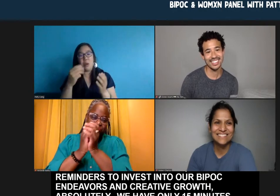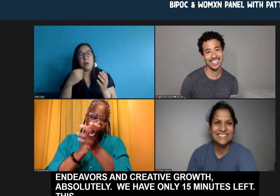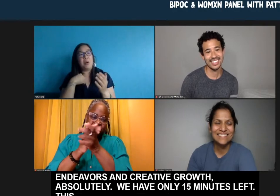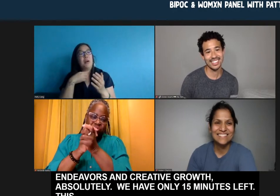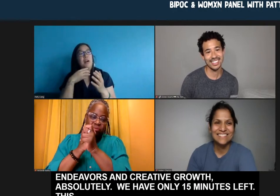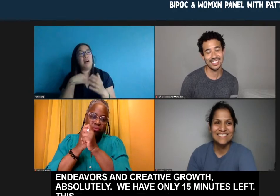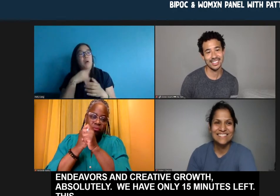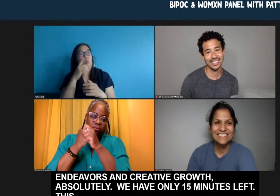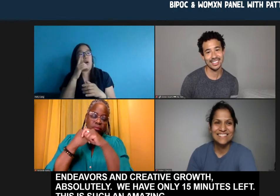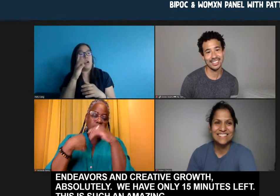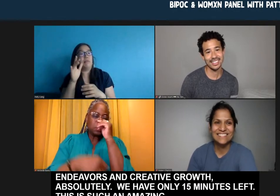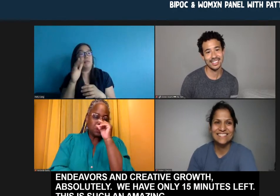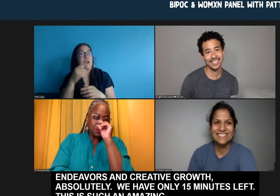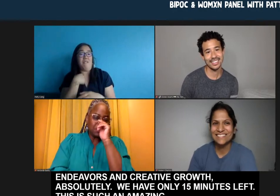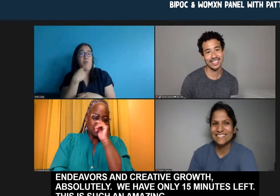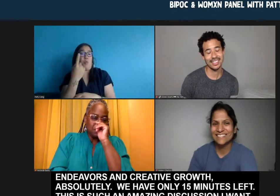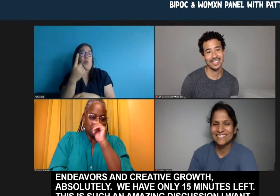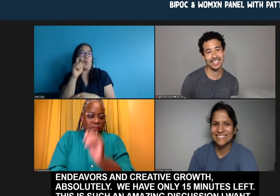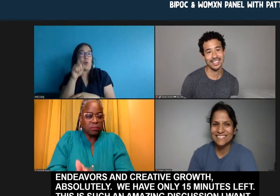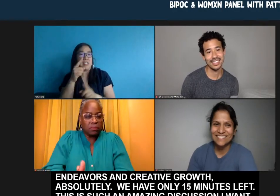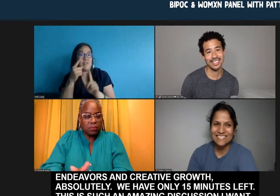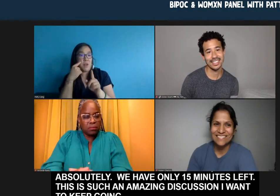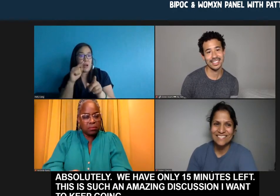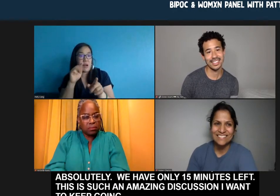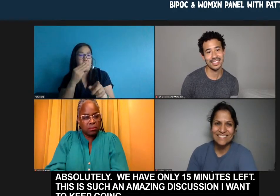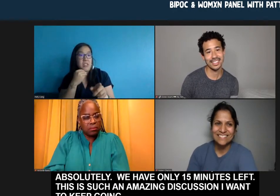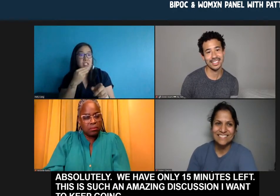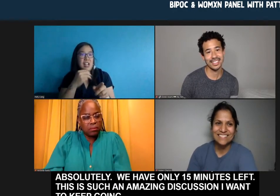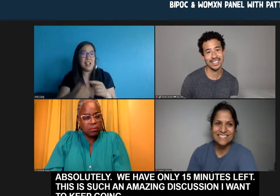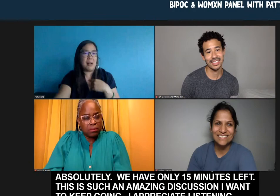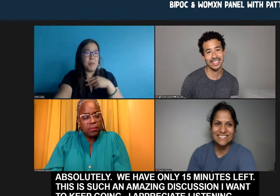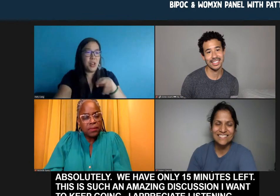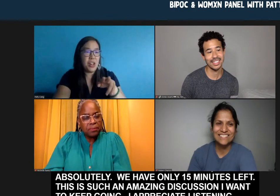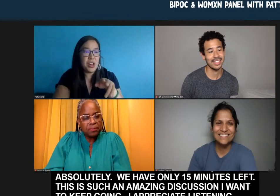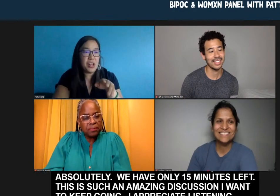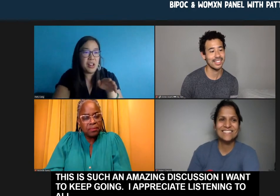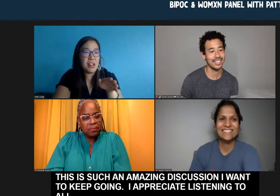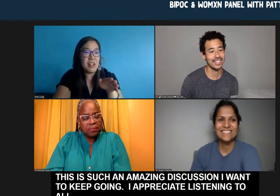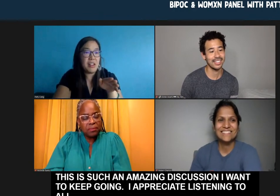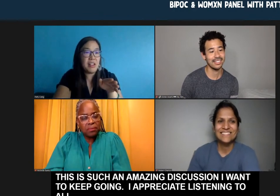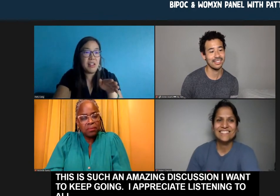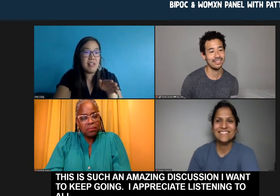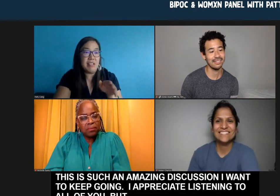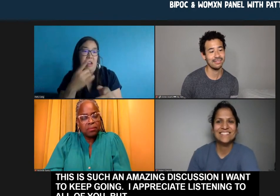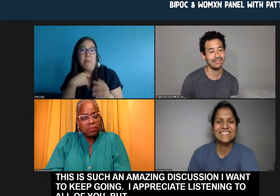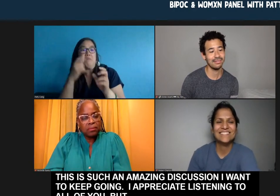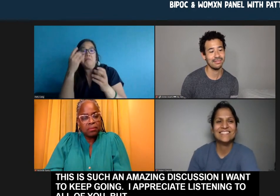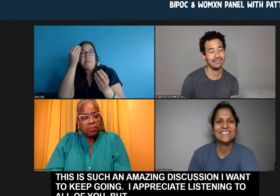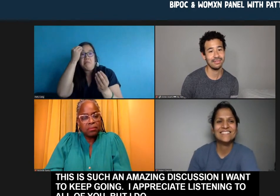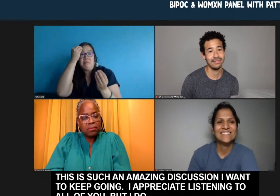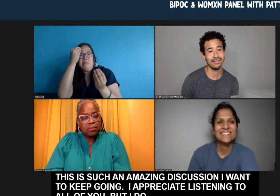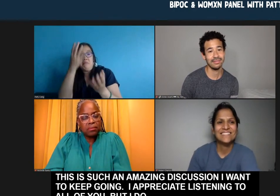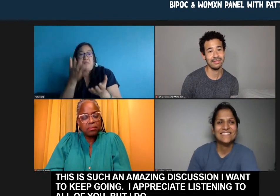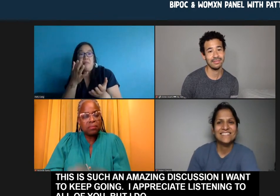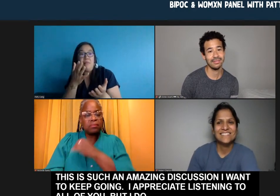really appreciate listening to all of you. But I do have one question for Michelle. Let me go ahead and click